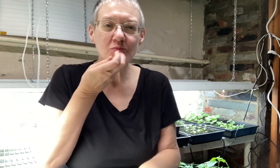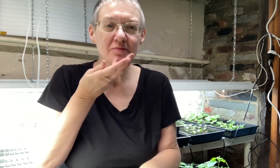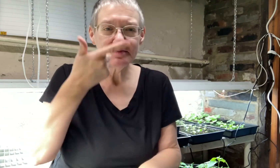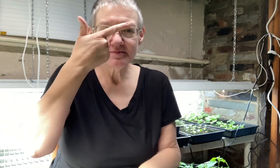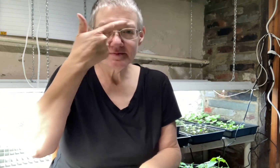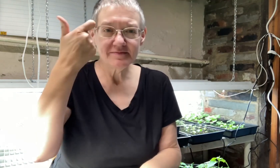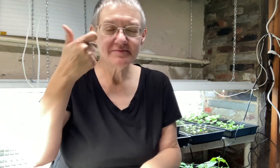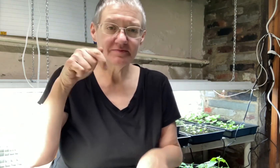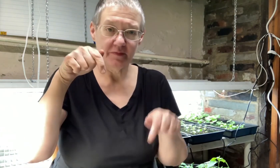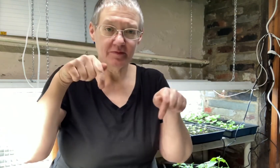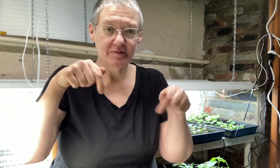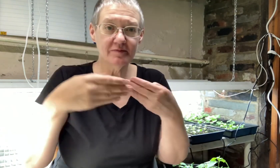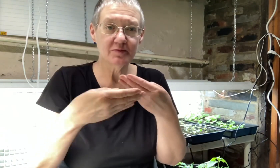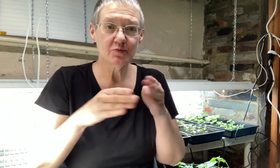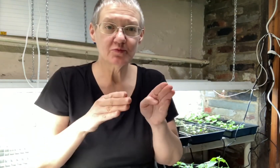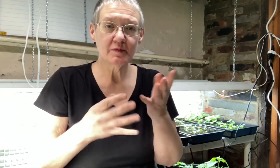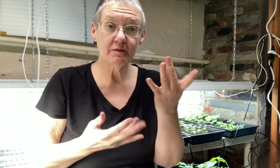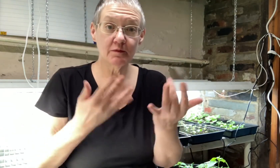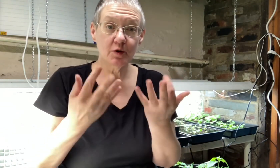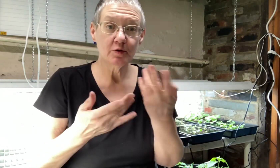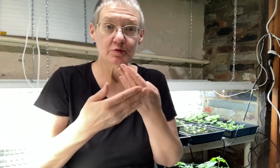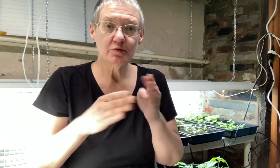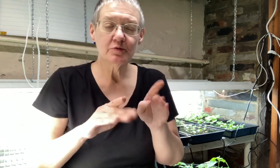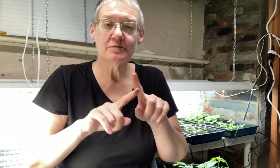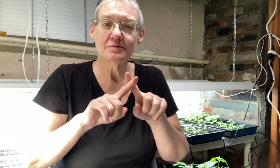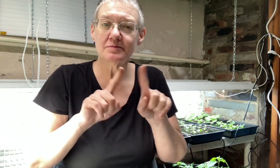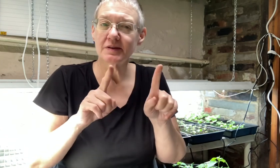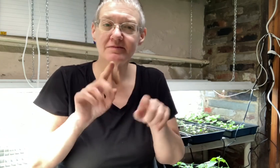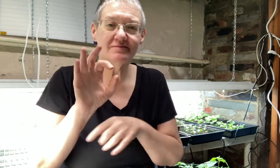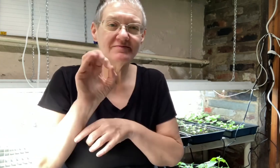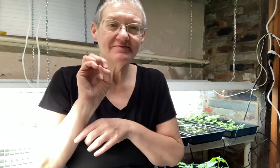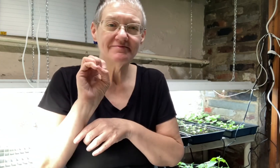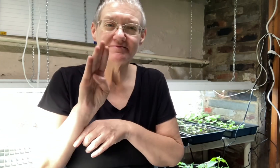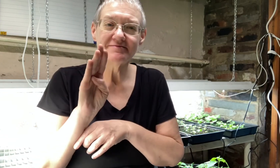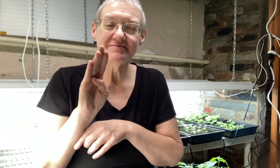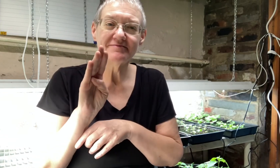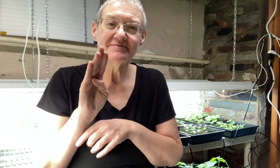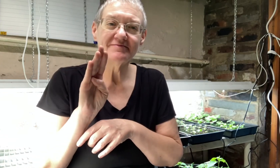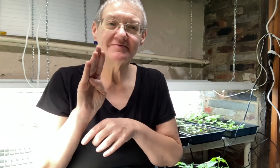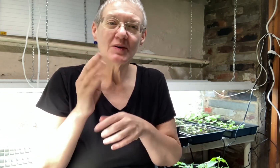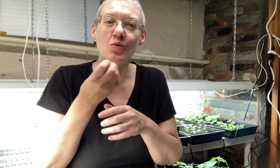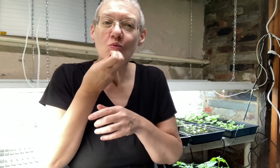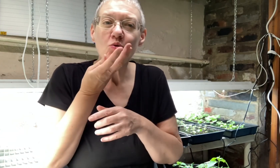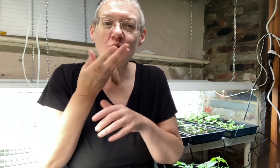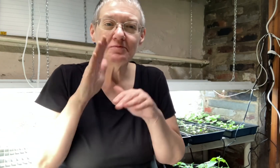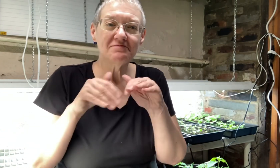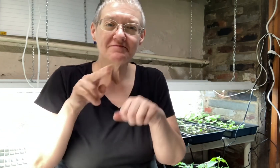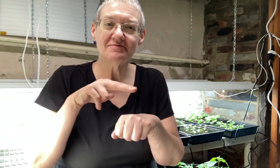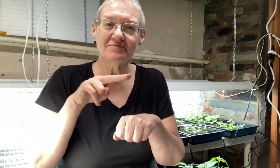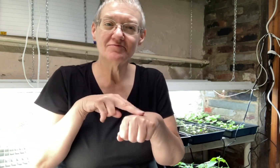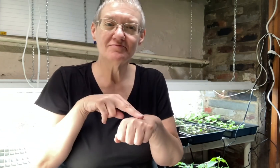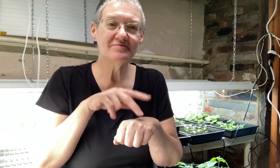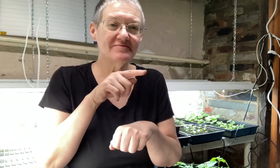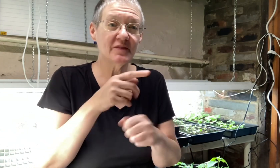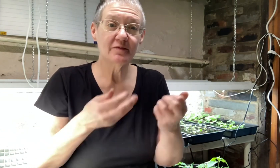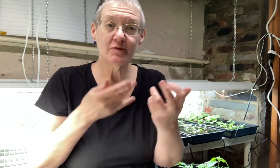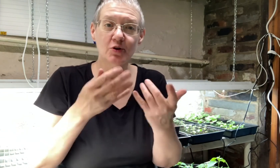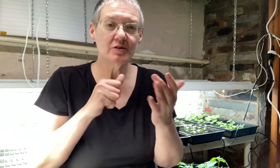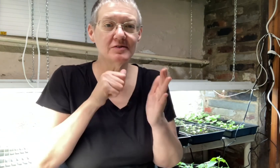They need that extra warmth because this furnace room hasn't been running very much because we've had a